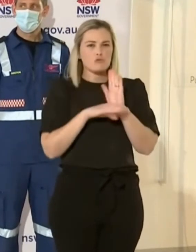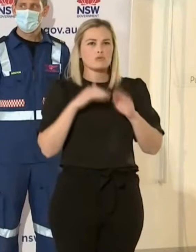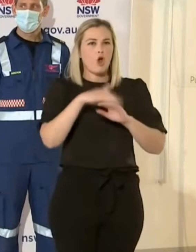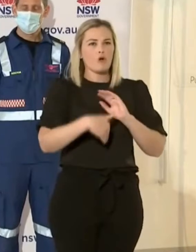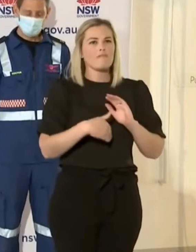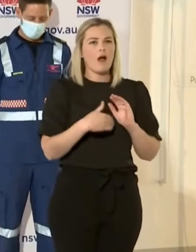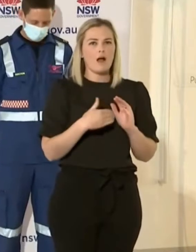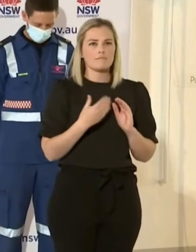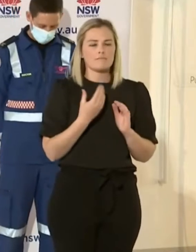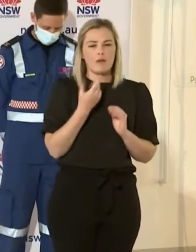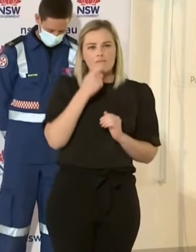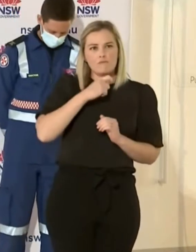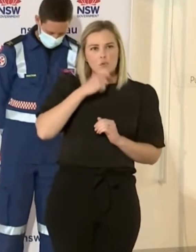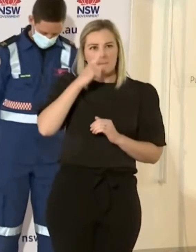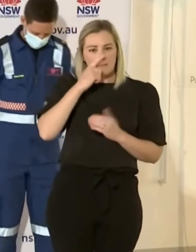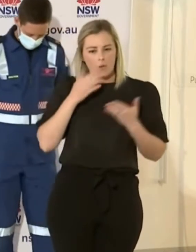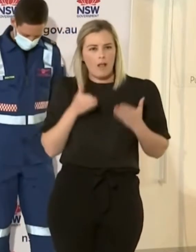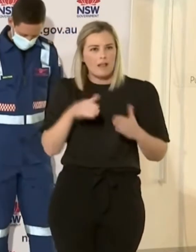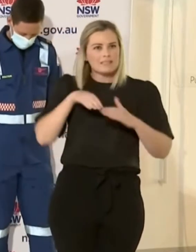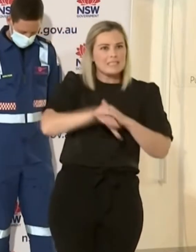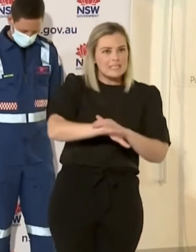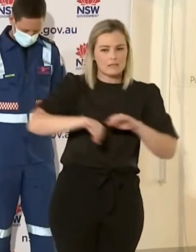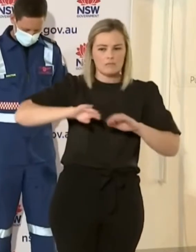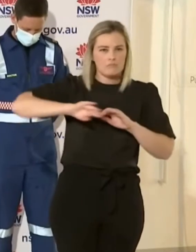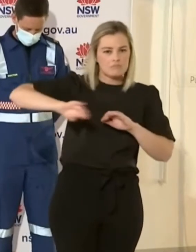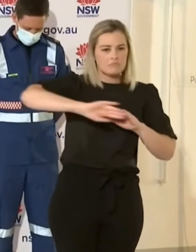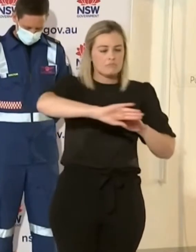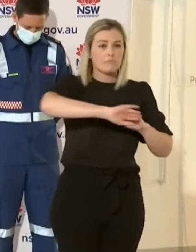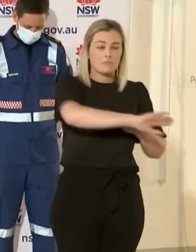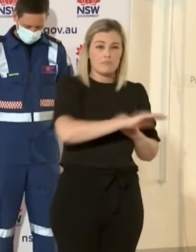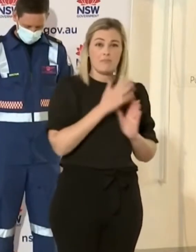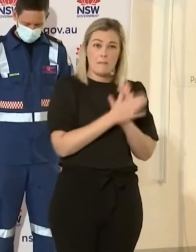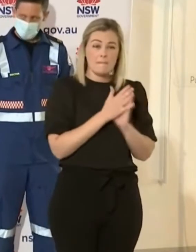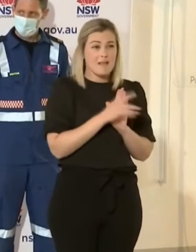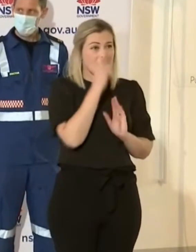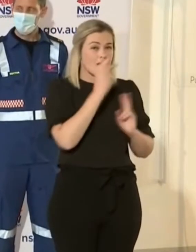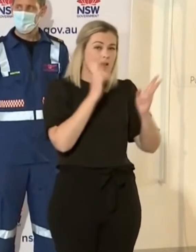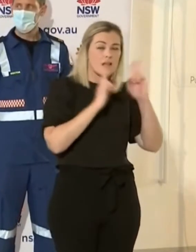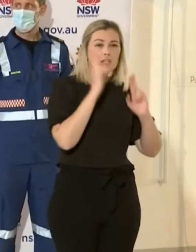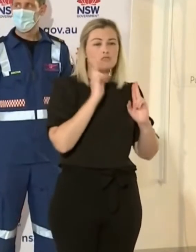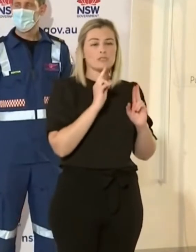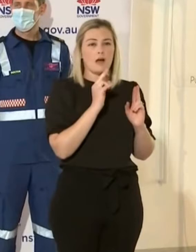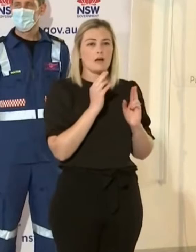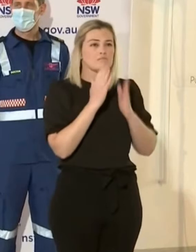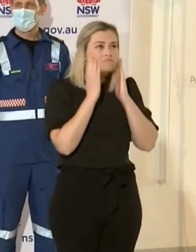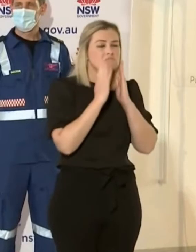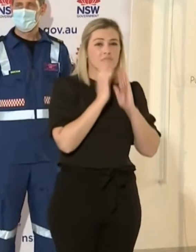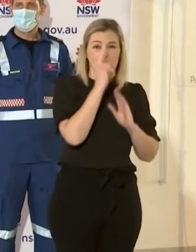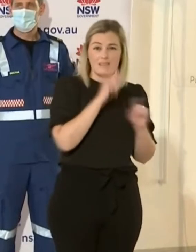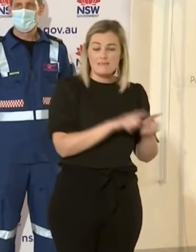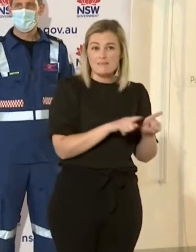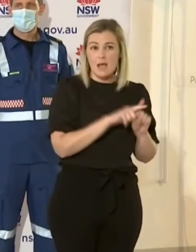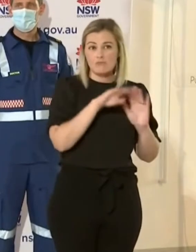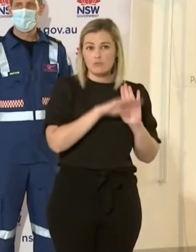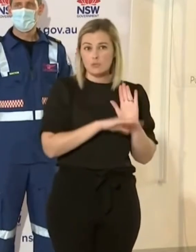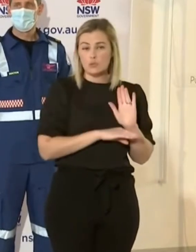it's the rules or the requirements that have been put in place at the moment are broad scale to try and apply across the board and give